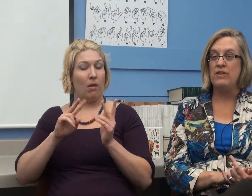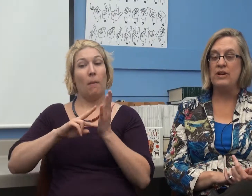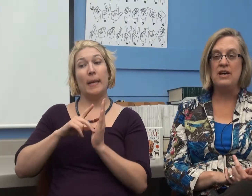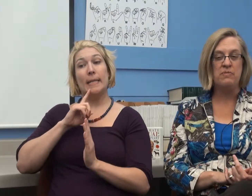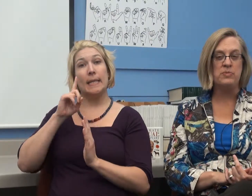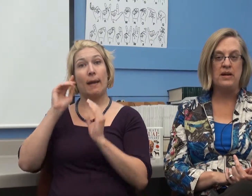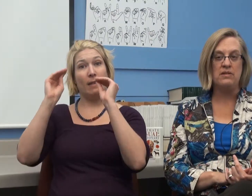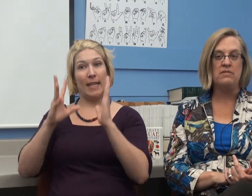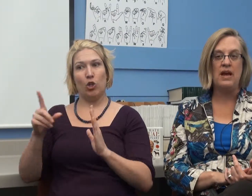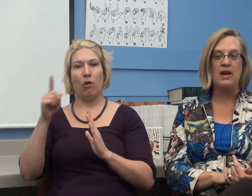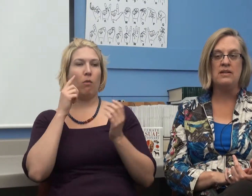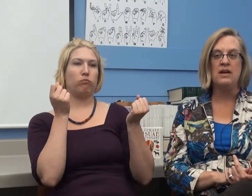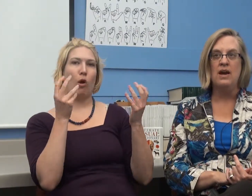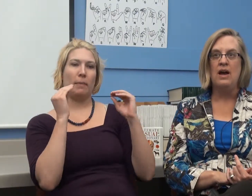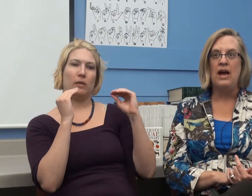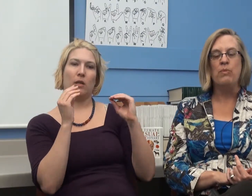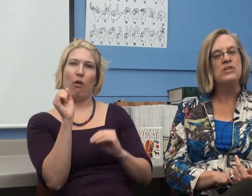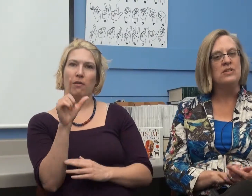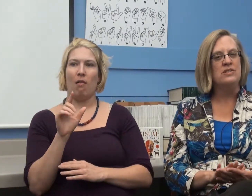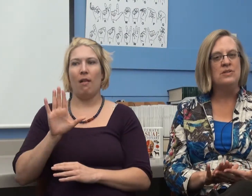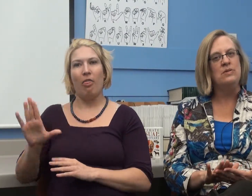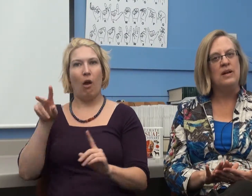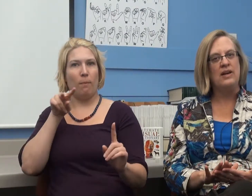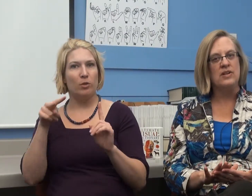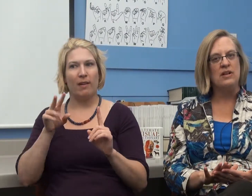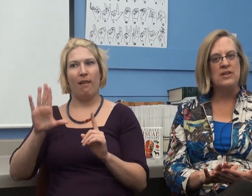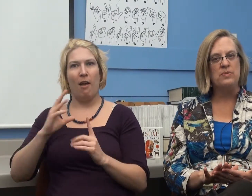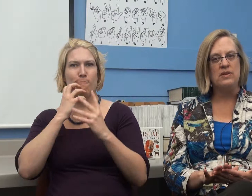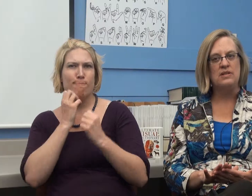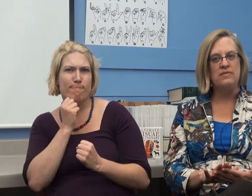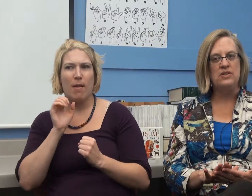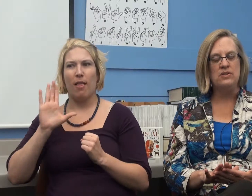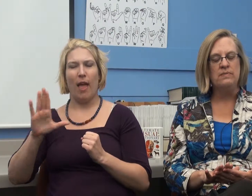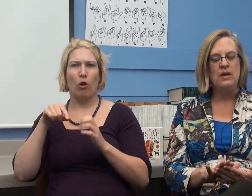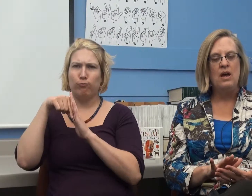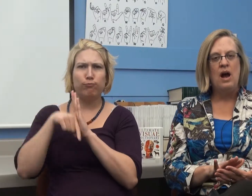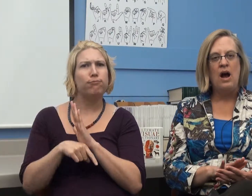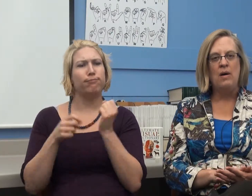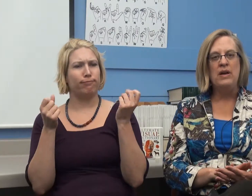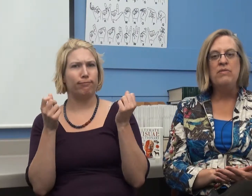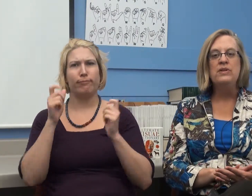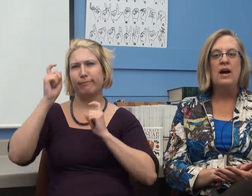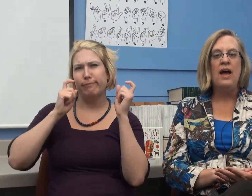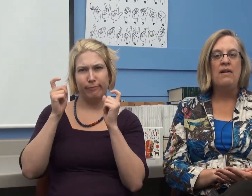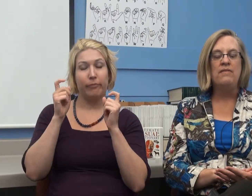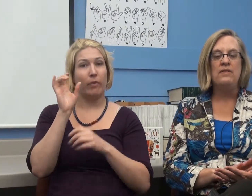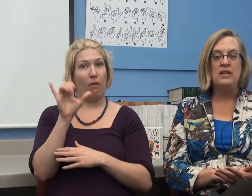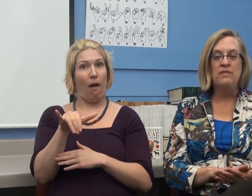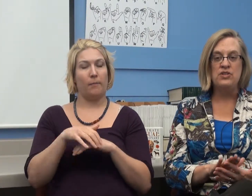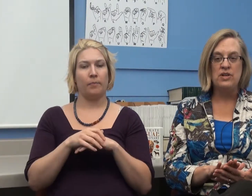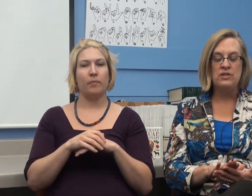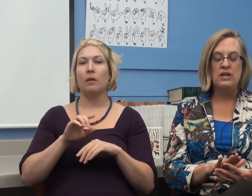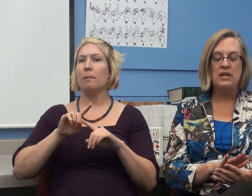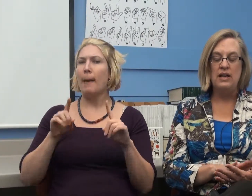a very deaf perspective and a richness to an ASL class with a deaf teacher. If we do not have a